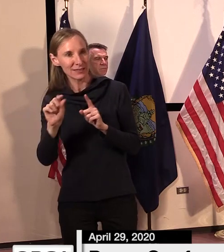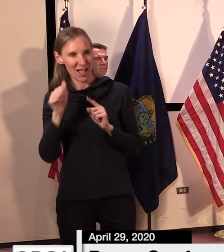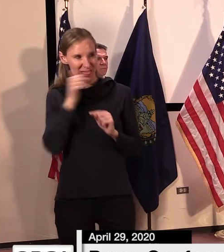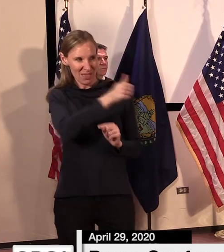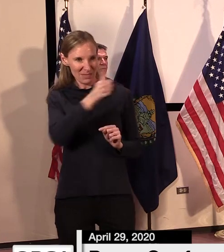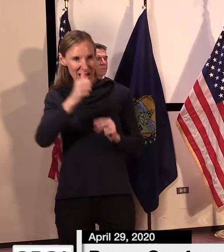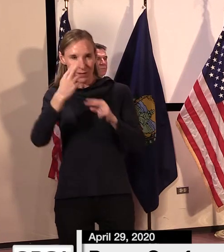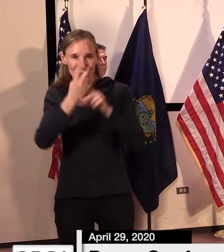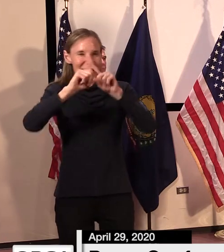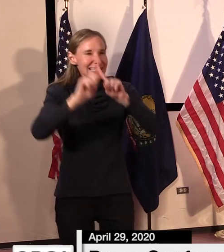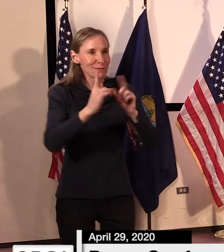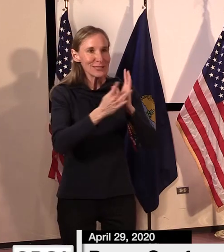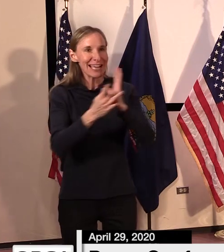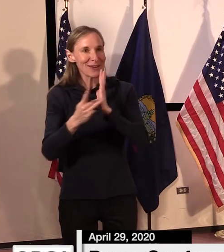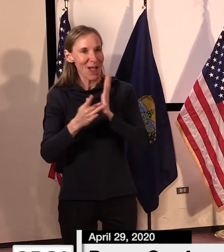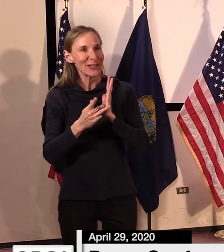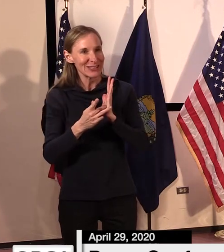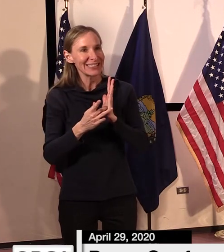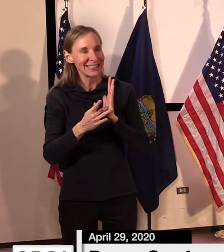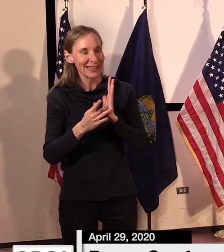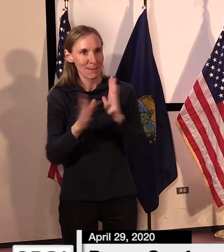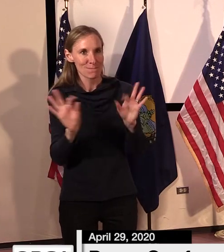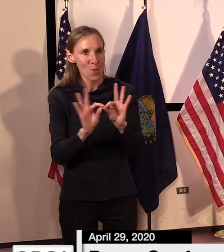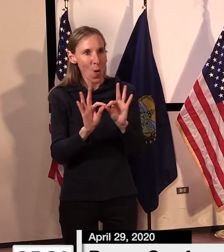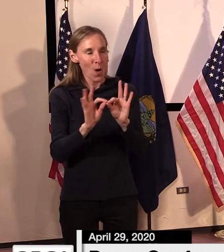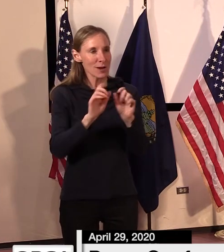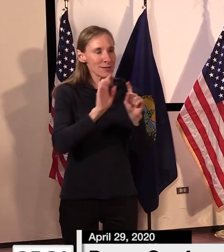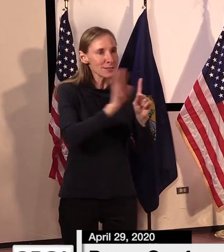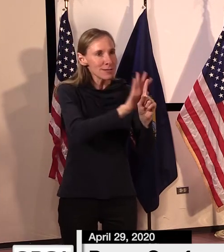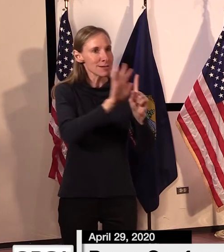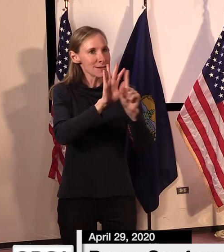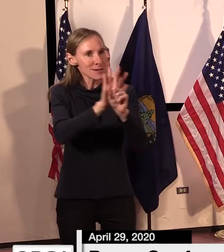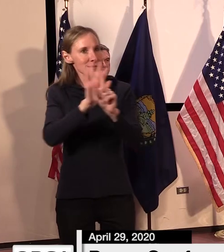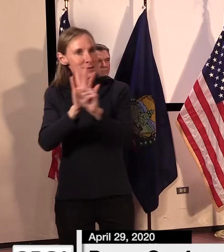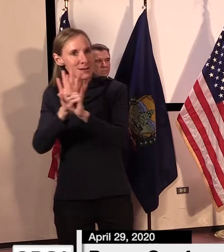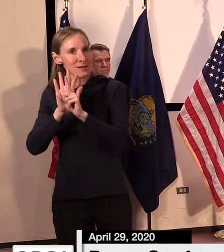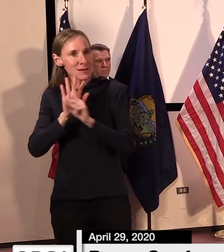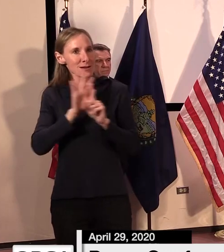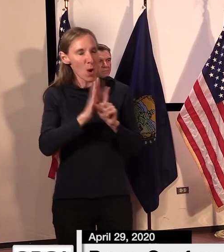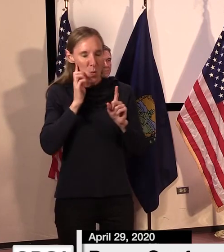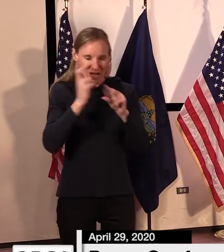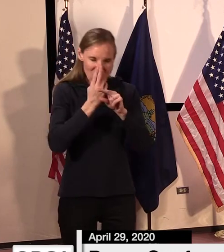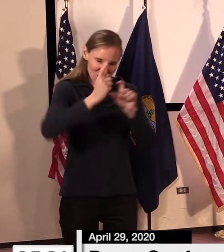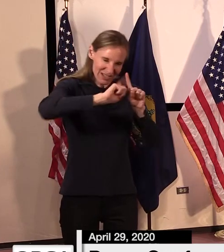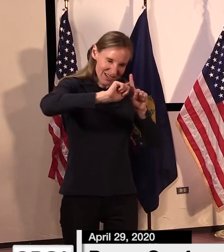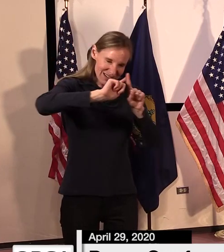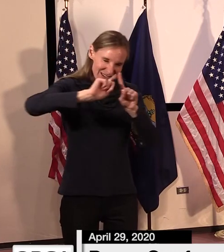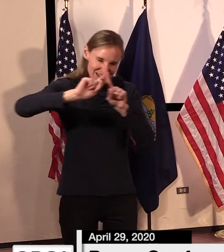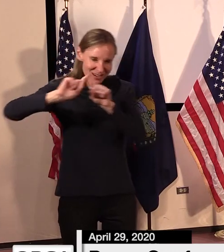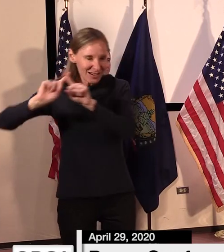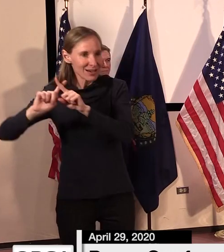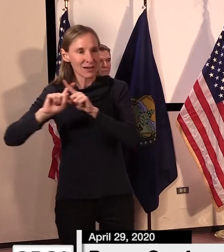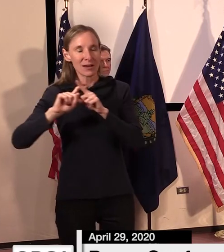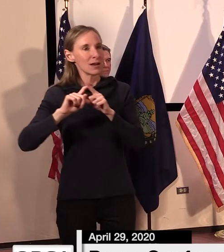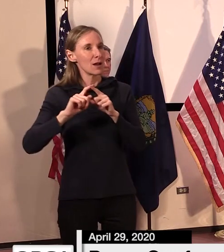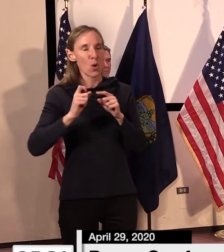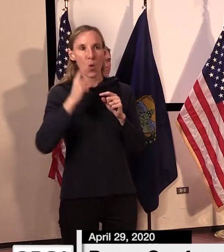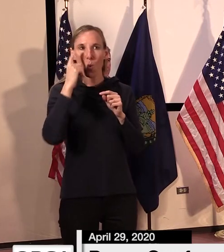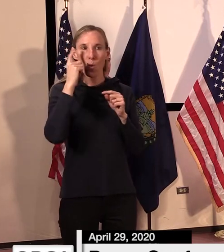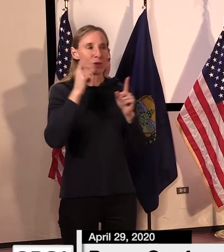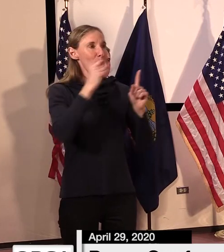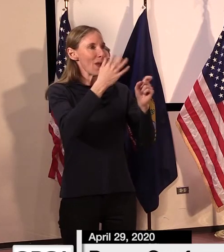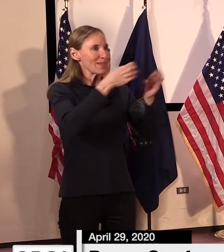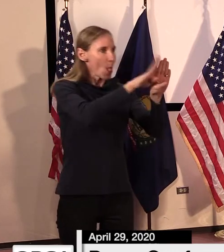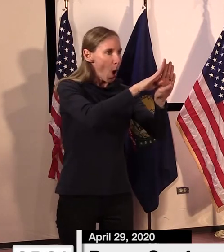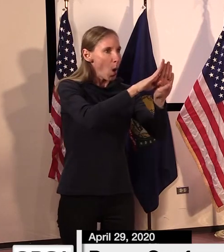analyzers, and we're very heterogeneous in our approach to make sure that no one pathway gets